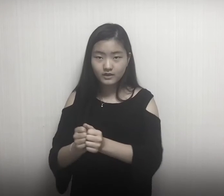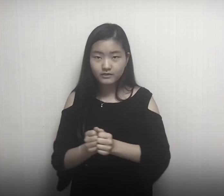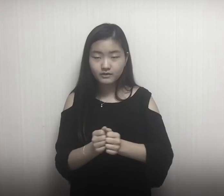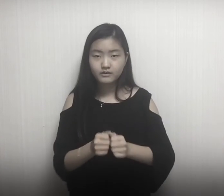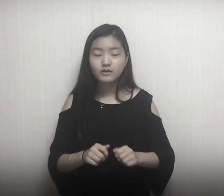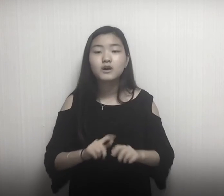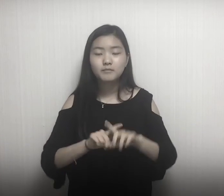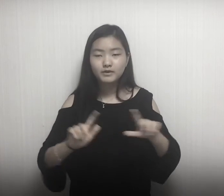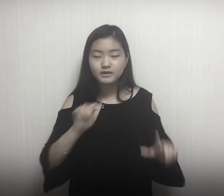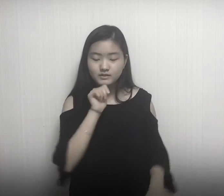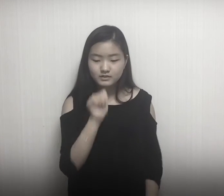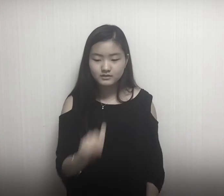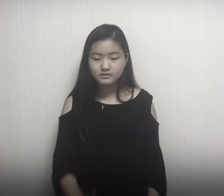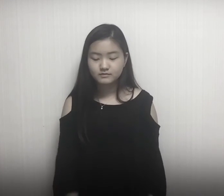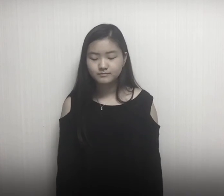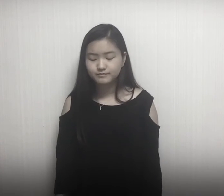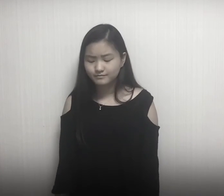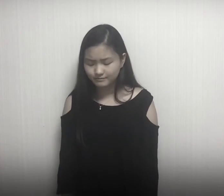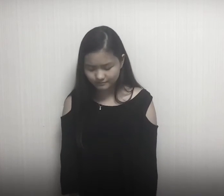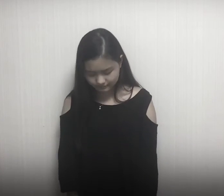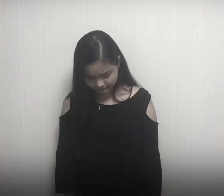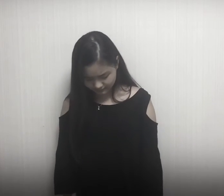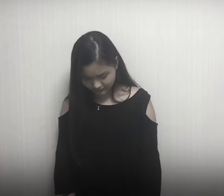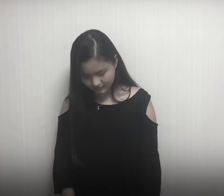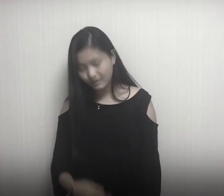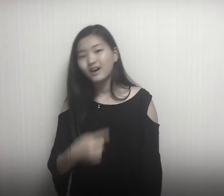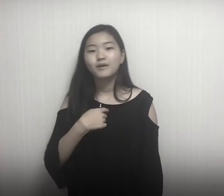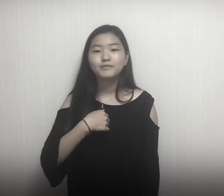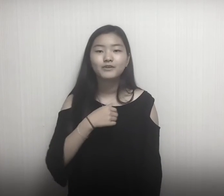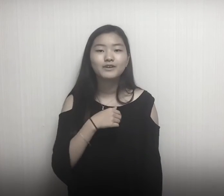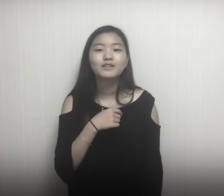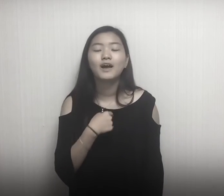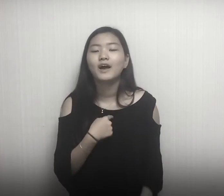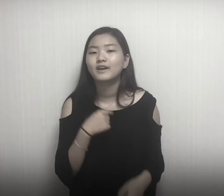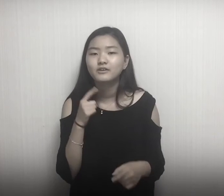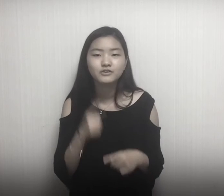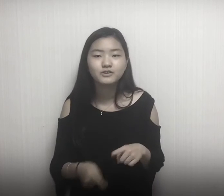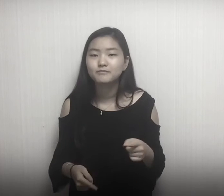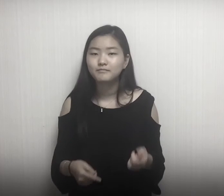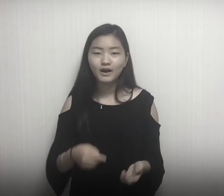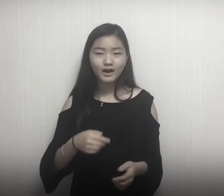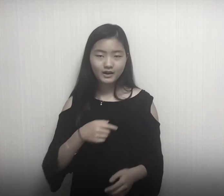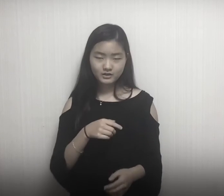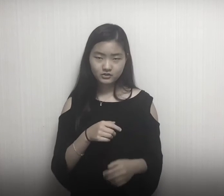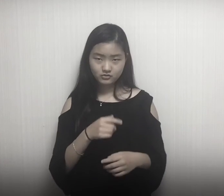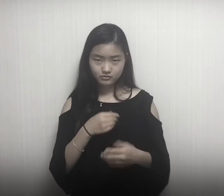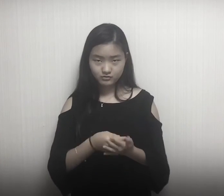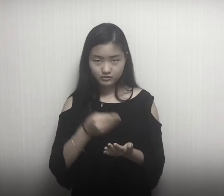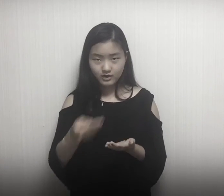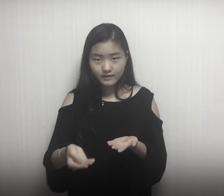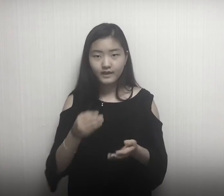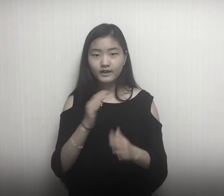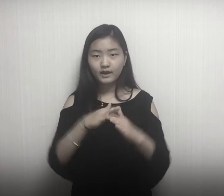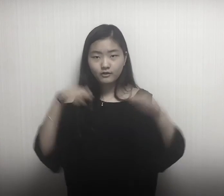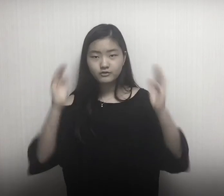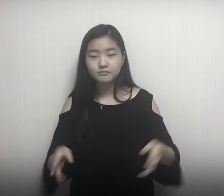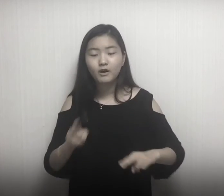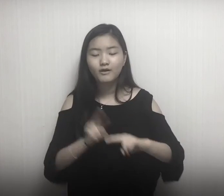But I didn't But I'm sorry that I couldn't buy you That house upon